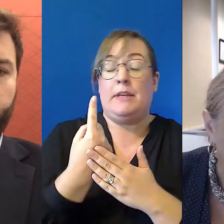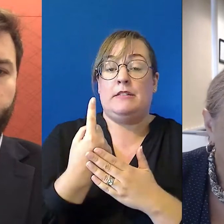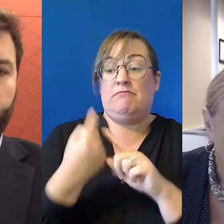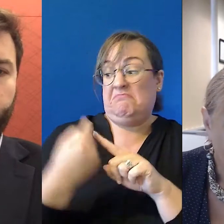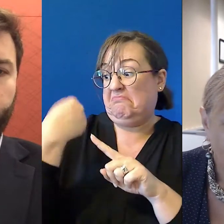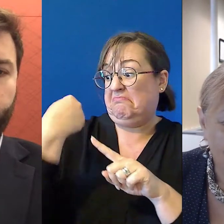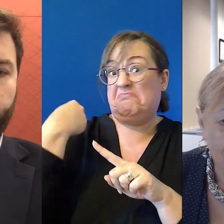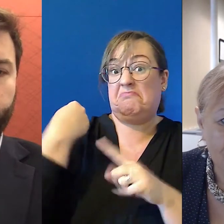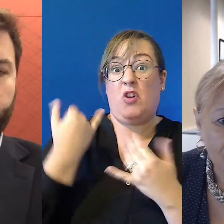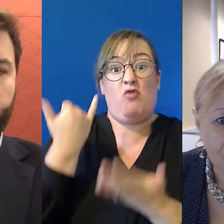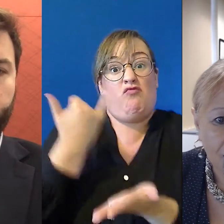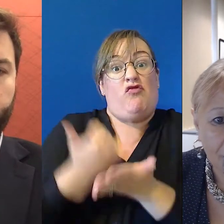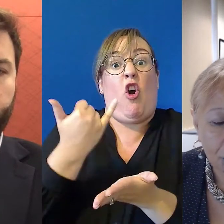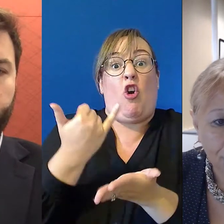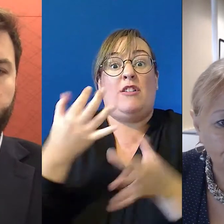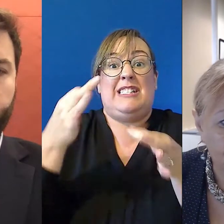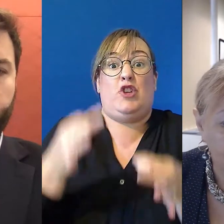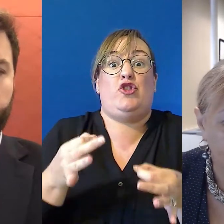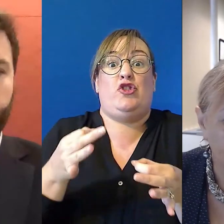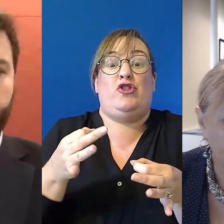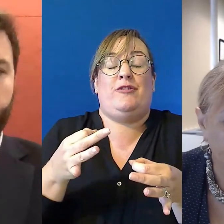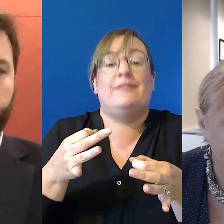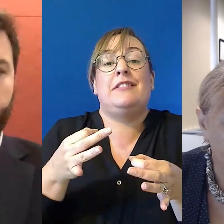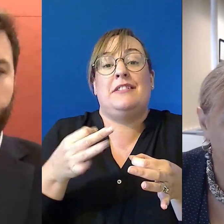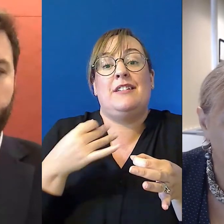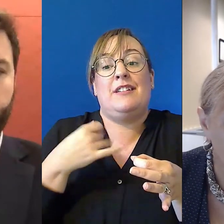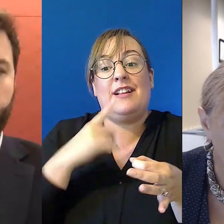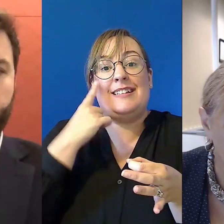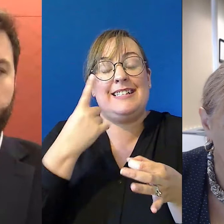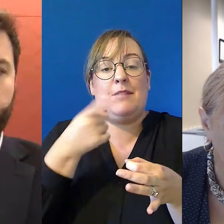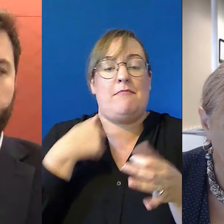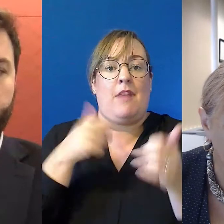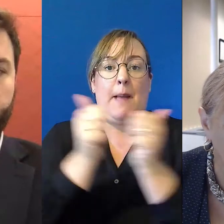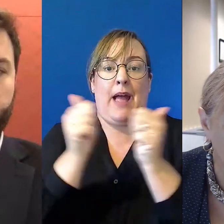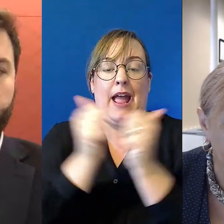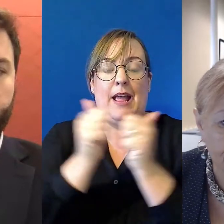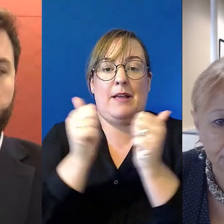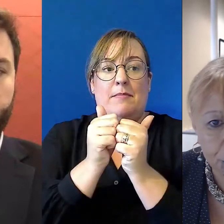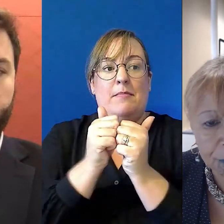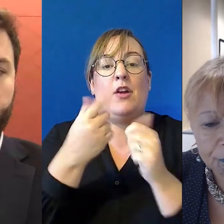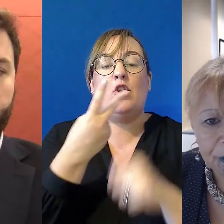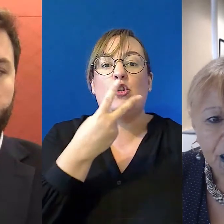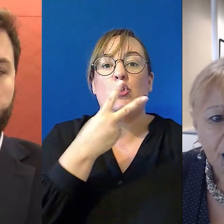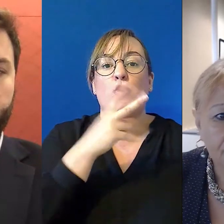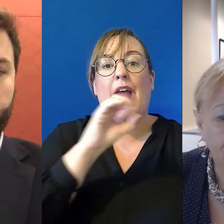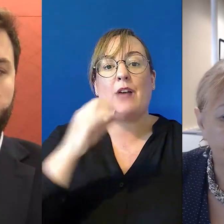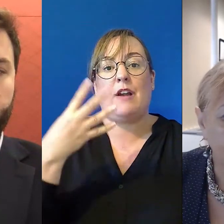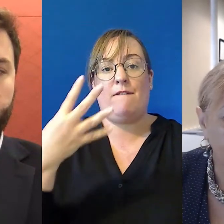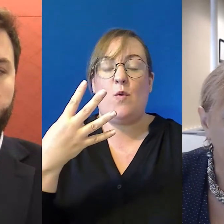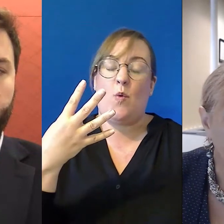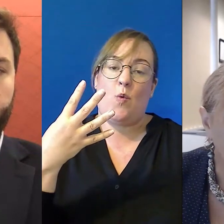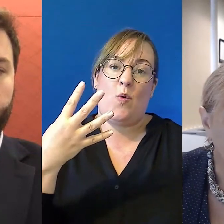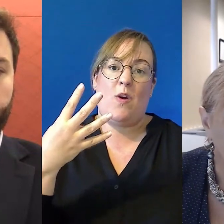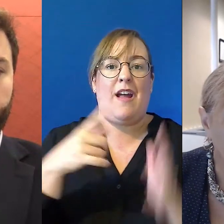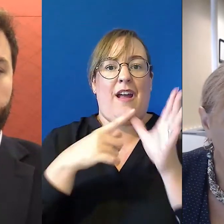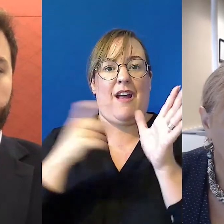wrong. And I refer in particular in my paper to the Foreshore and Seabed Act 2004. The fact that